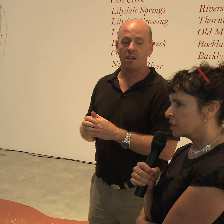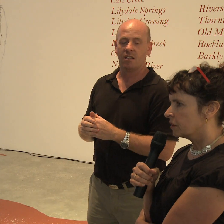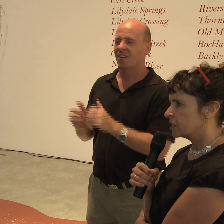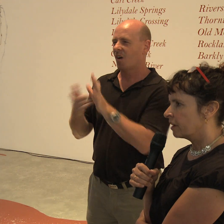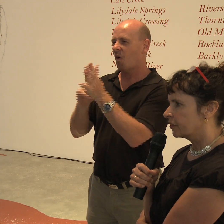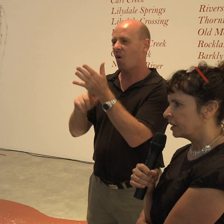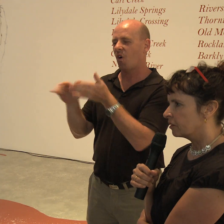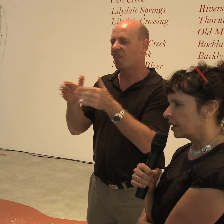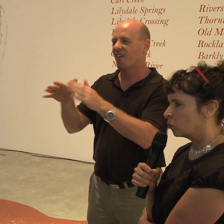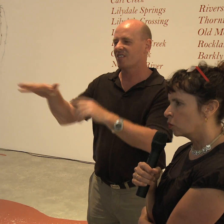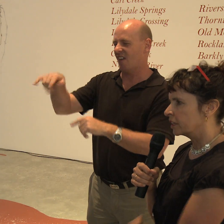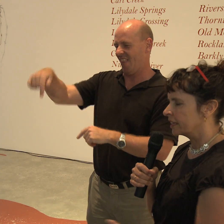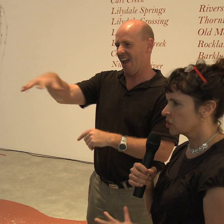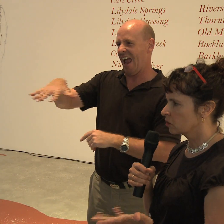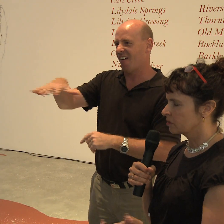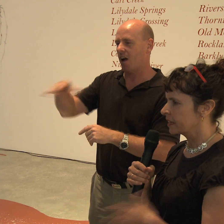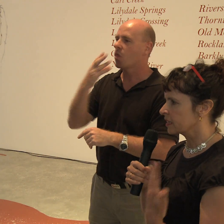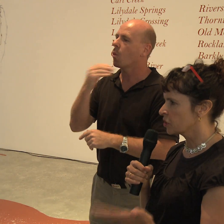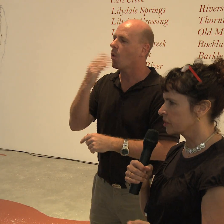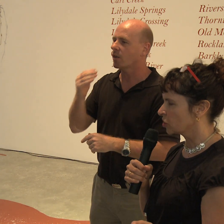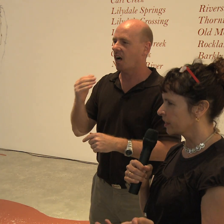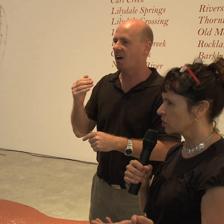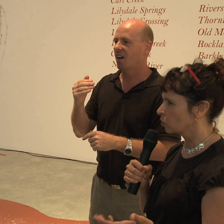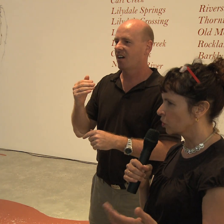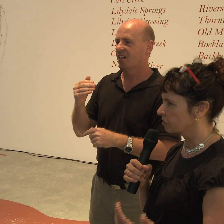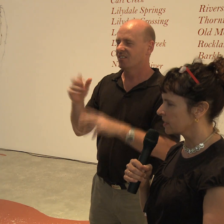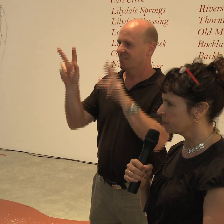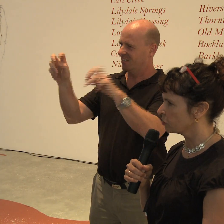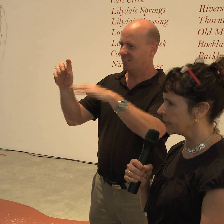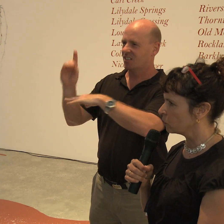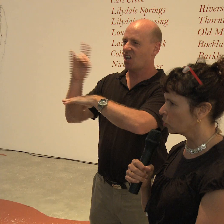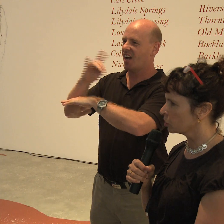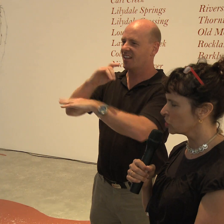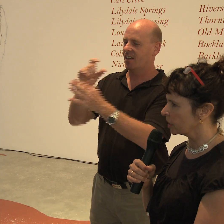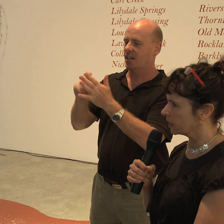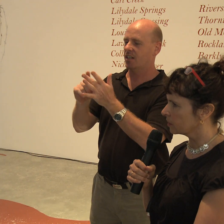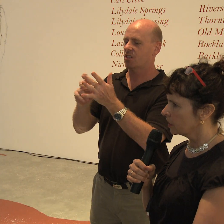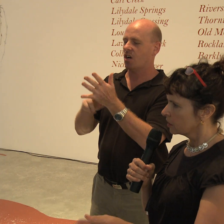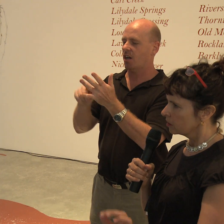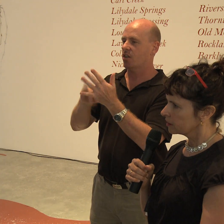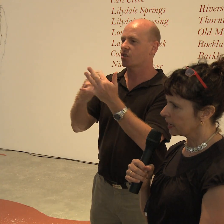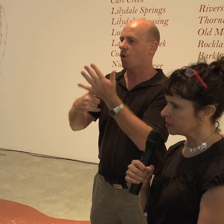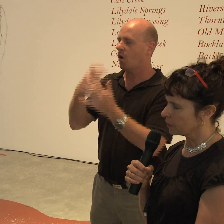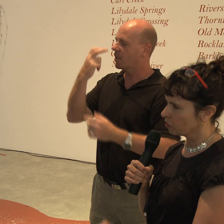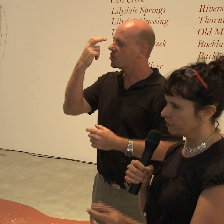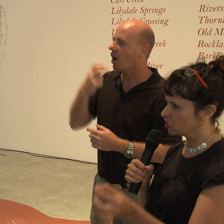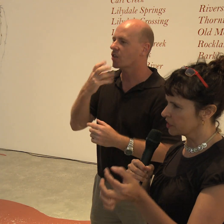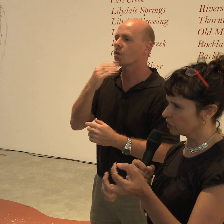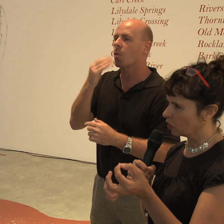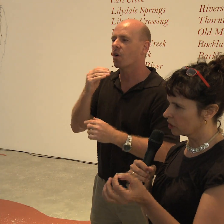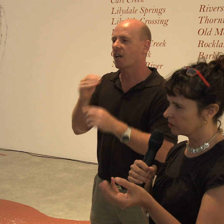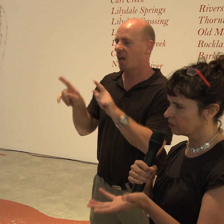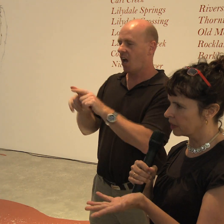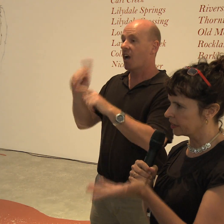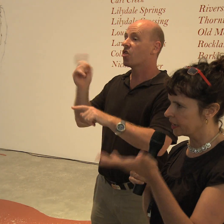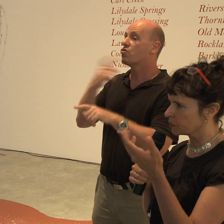All of those rivers around there and that water, it's known as dinosaur water. It's subterranean water which comes up through fissures in the